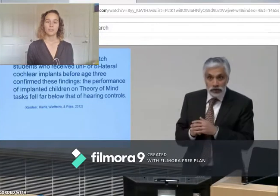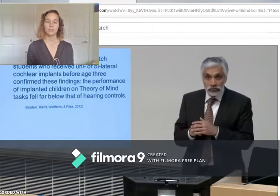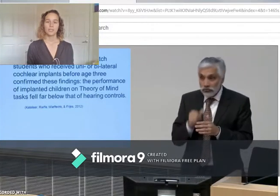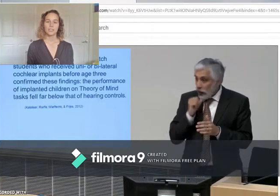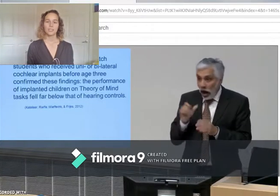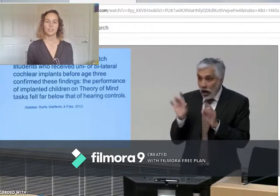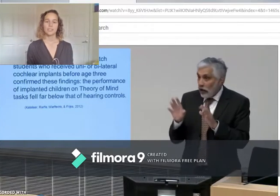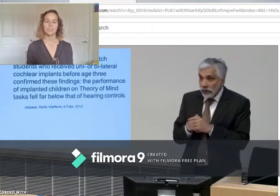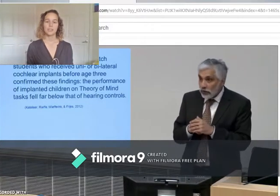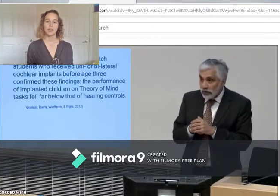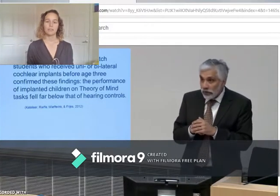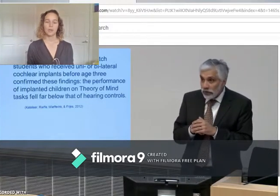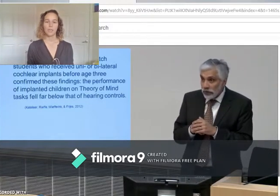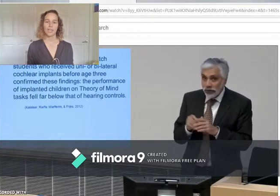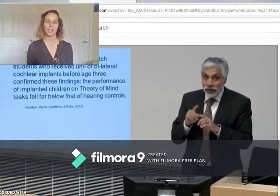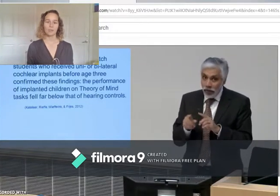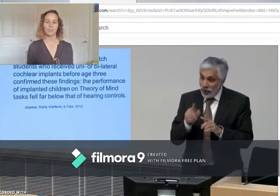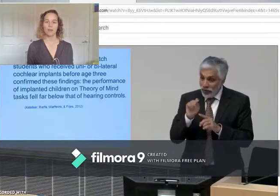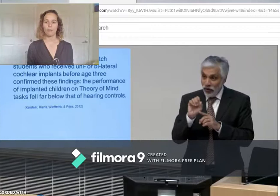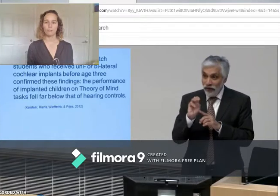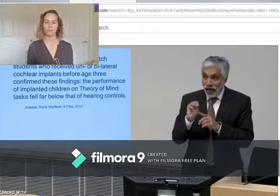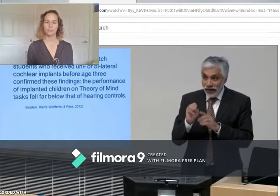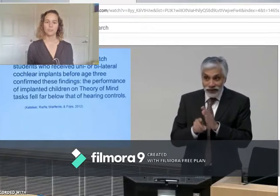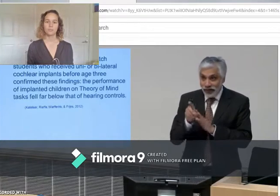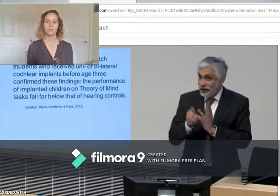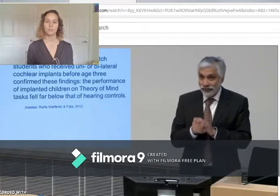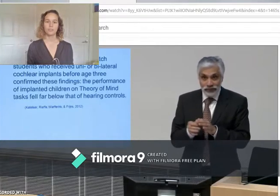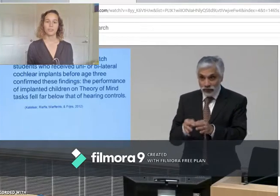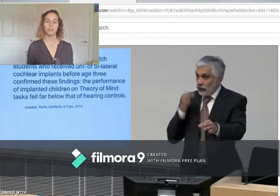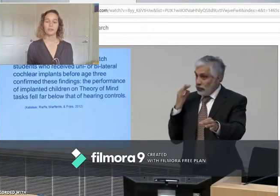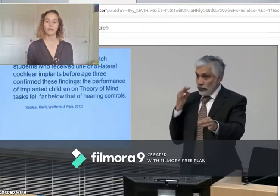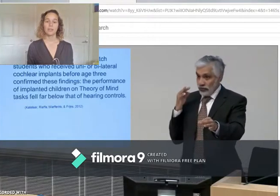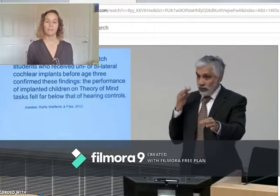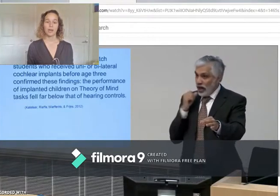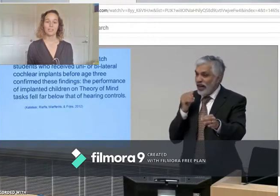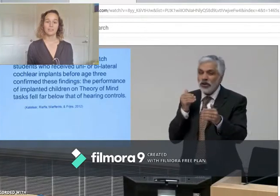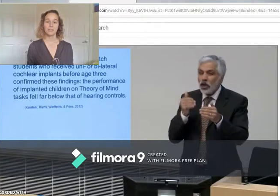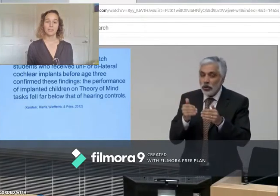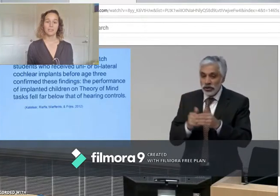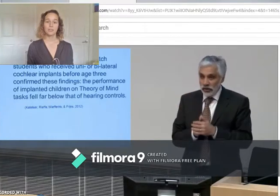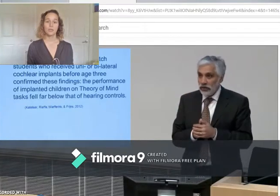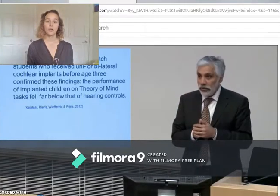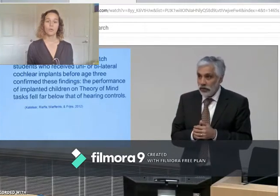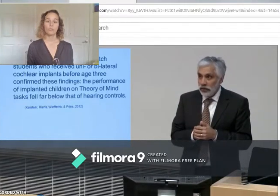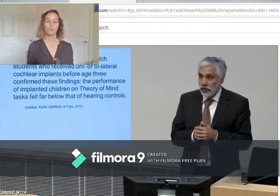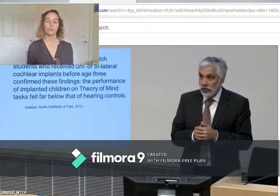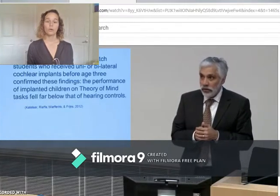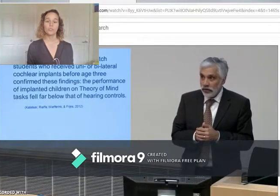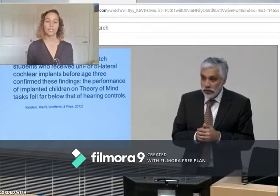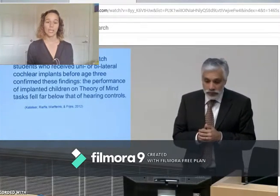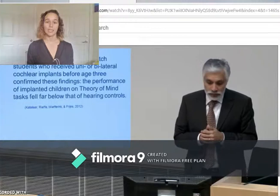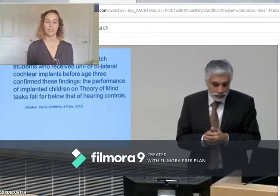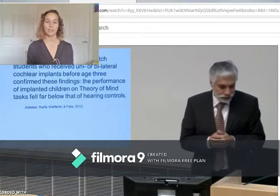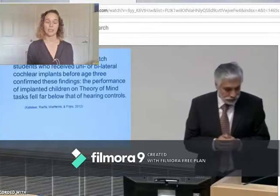The deaf implanted kids seemed to have an okay language, not awful, but their theory of mind development was